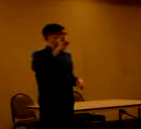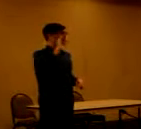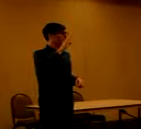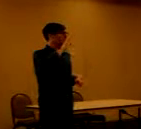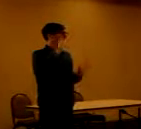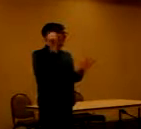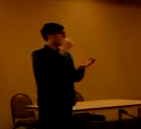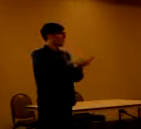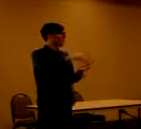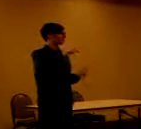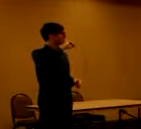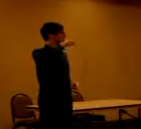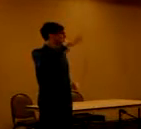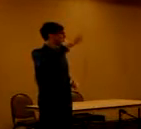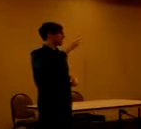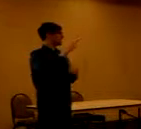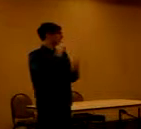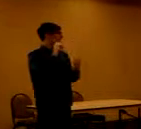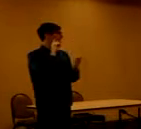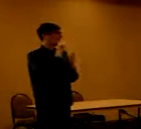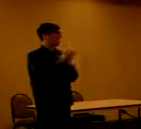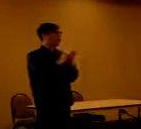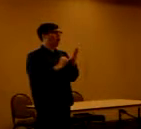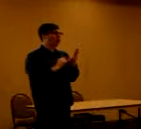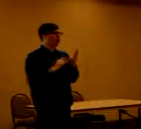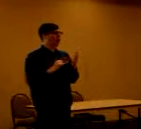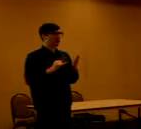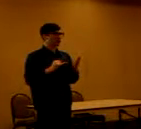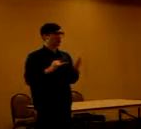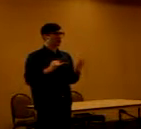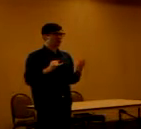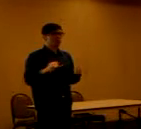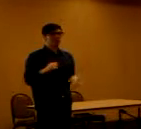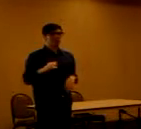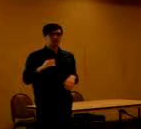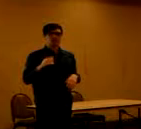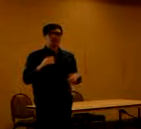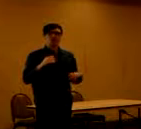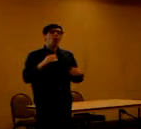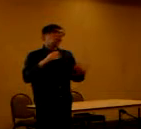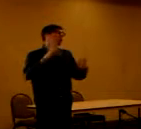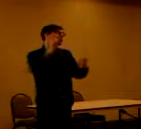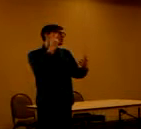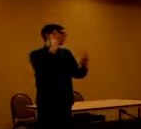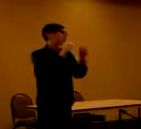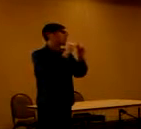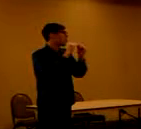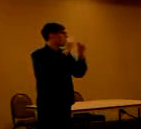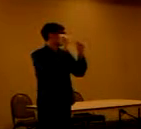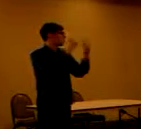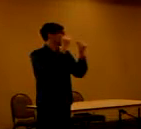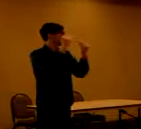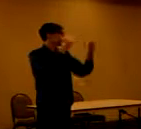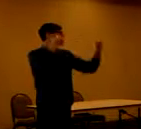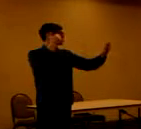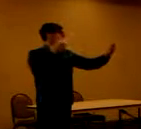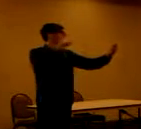This June, again, it'll be the second Deaf Art Show. You'll see